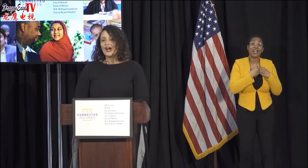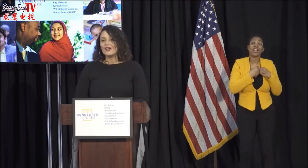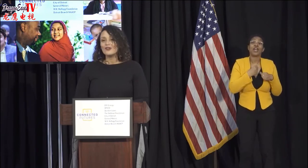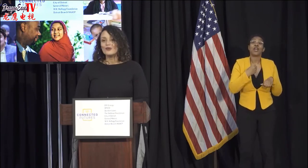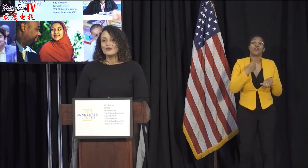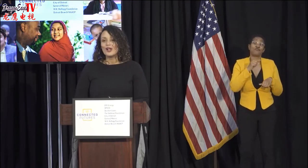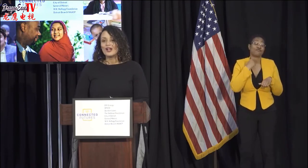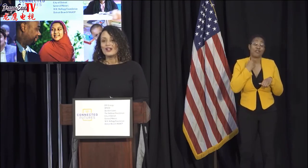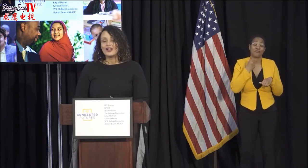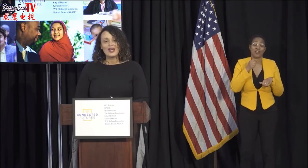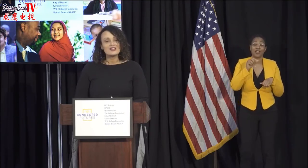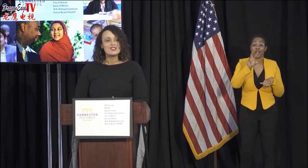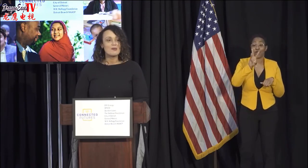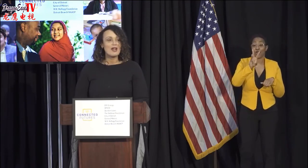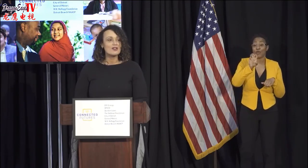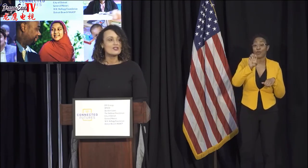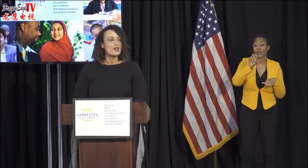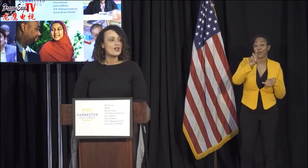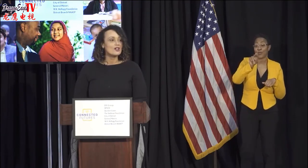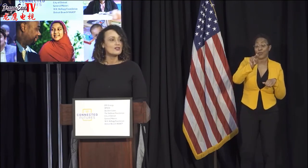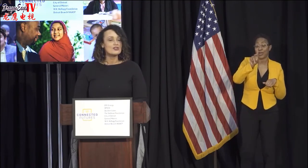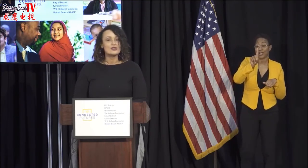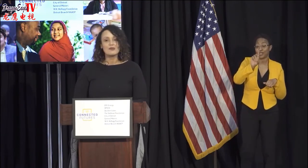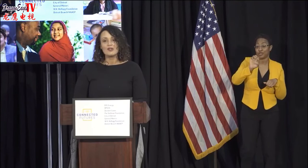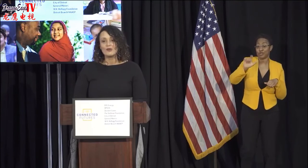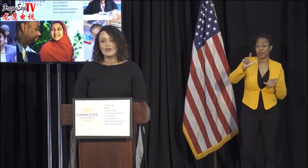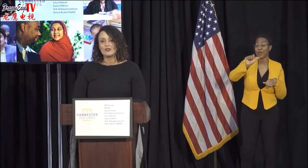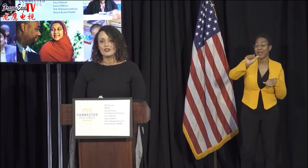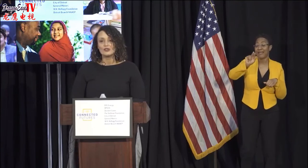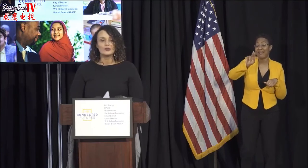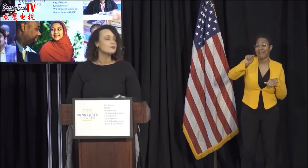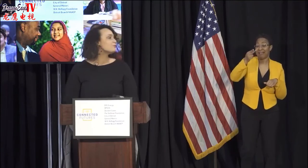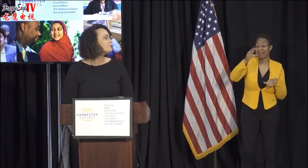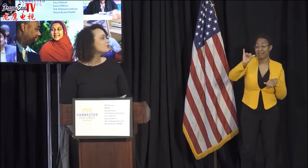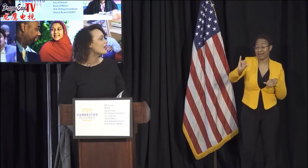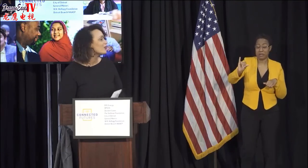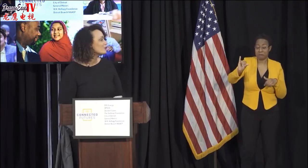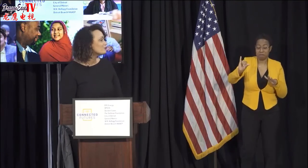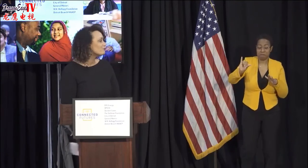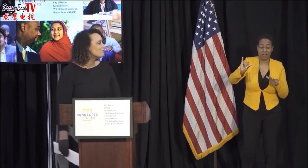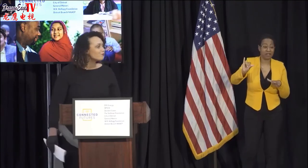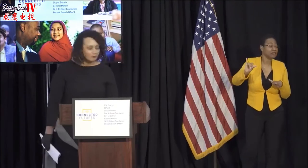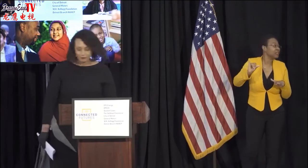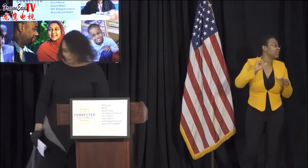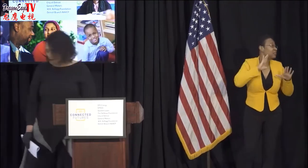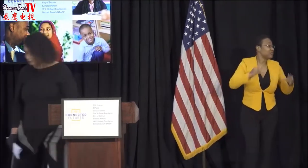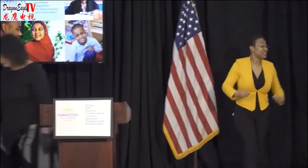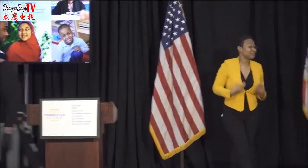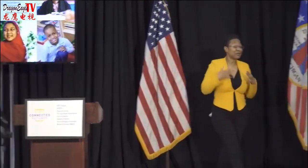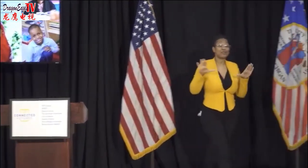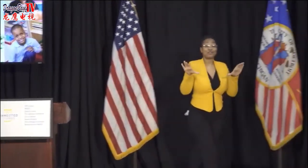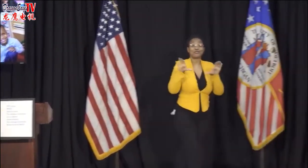Anthony, who has inspired us all to do something great for children. Thank you.